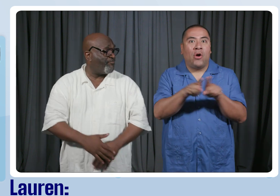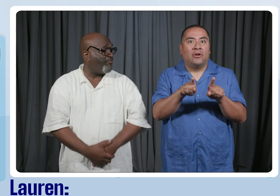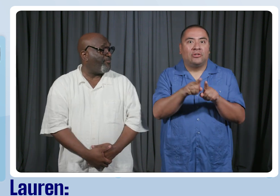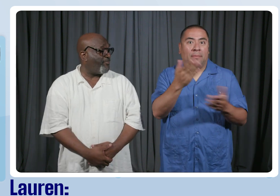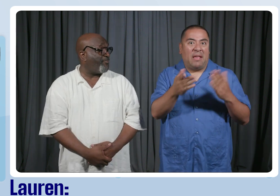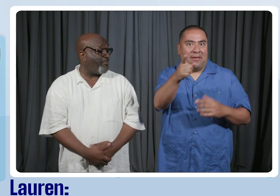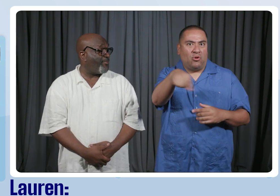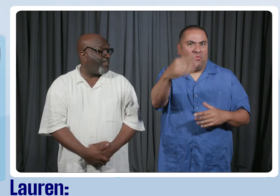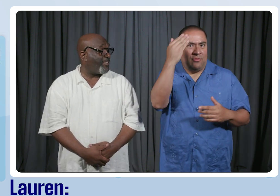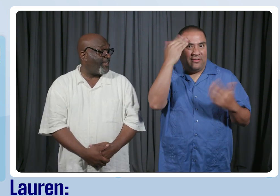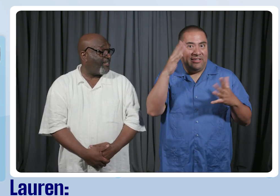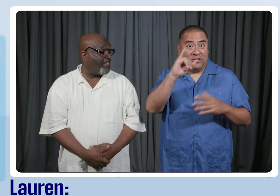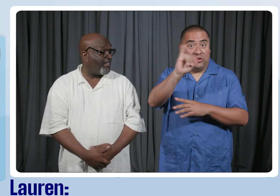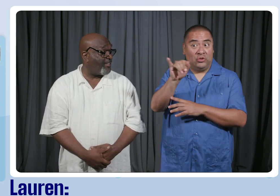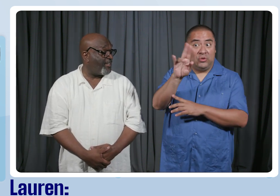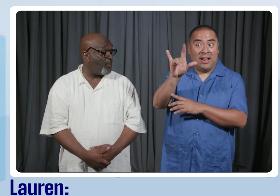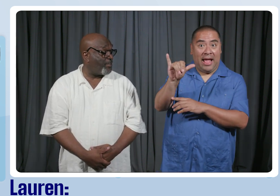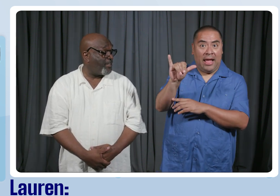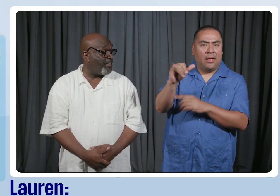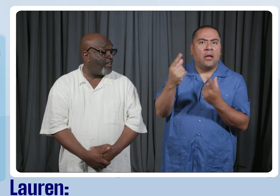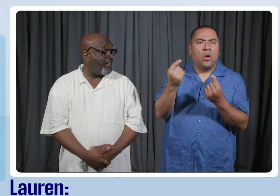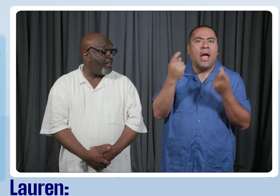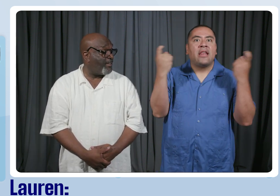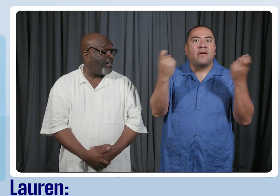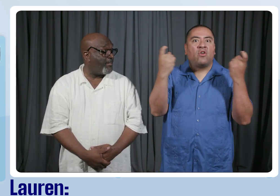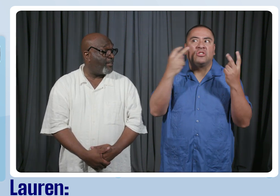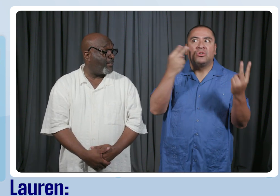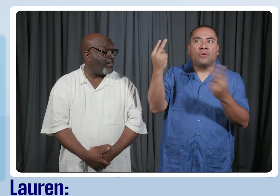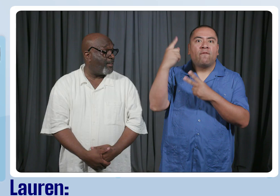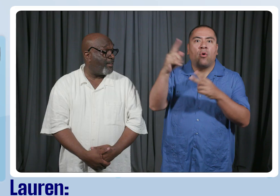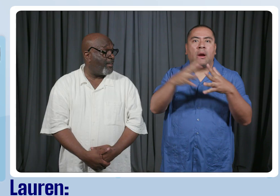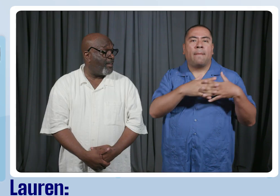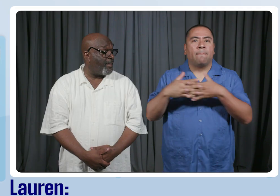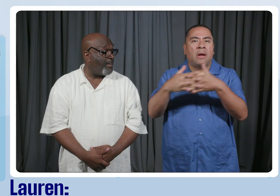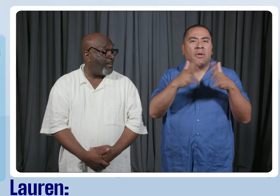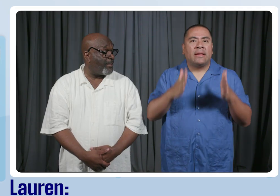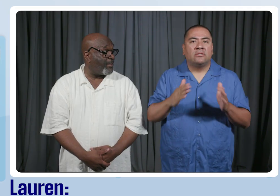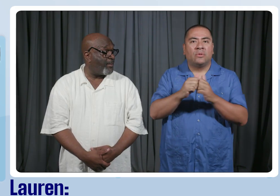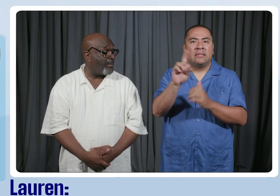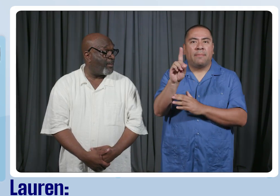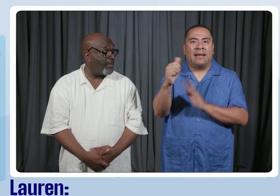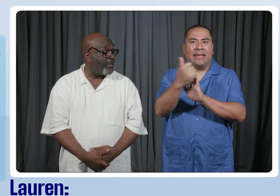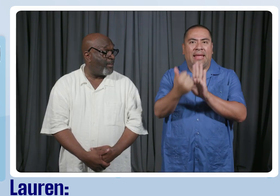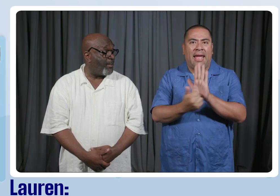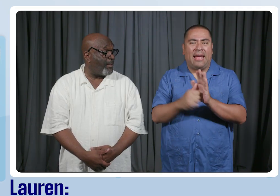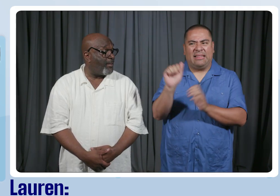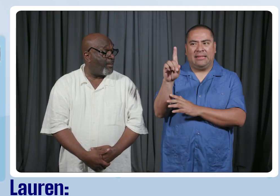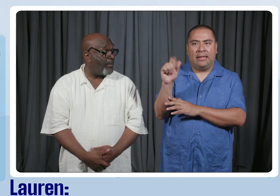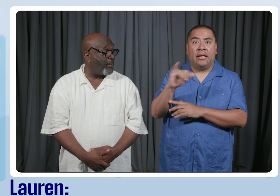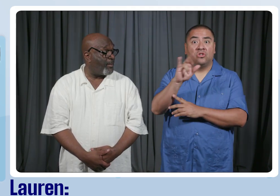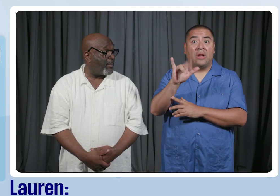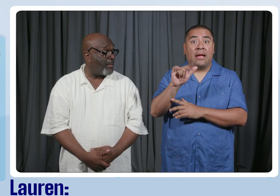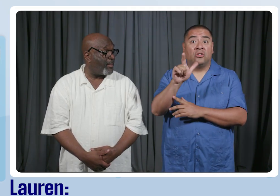you probably know, July is the anniversary of the Americans with Disabilities Act, and on July